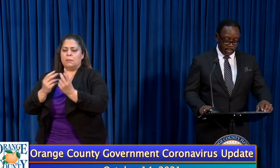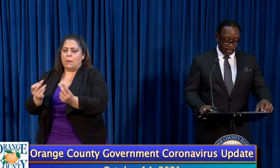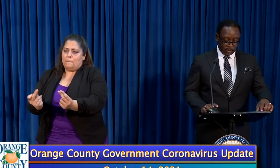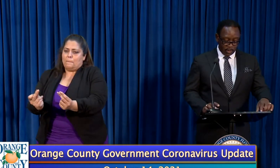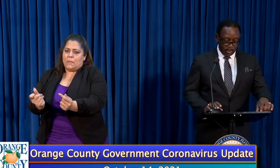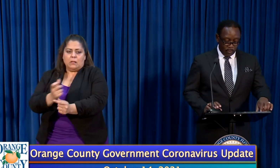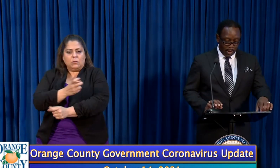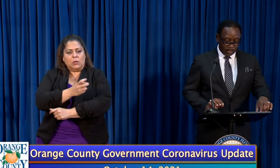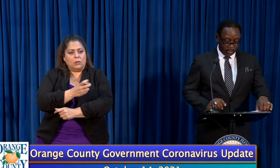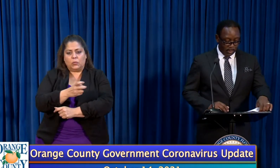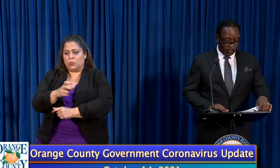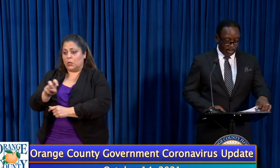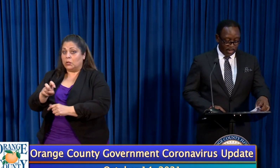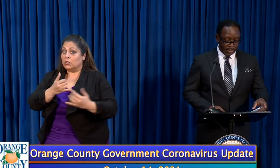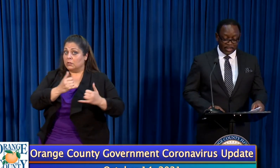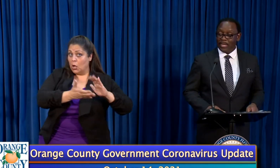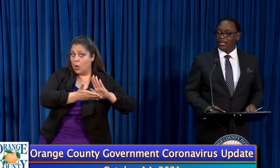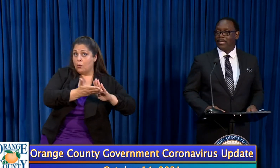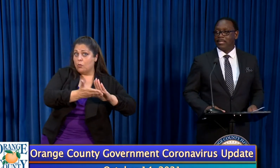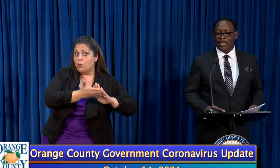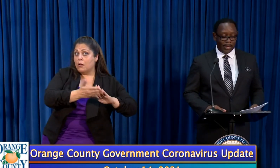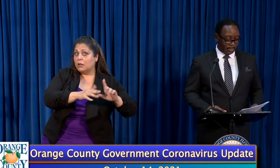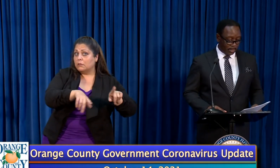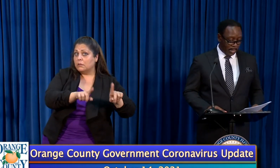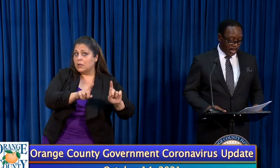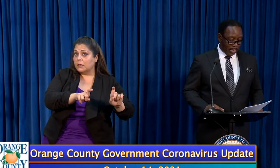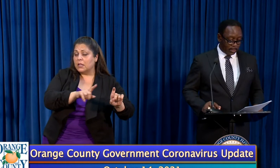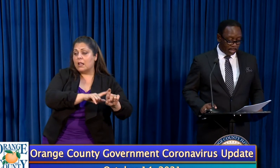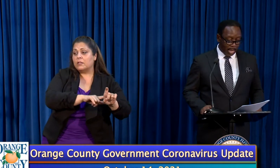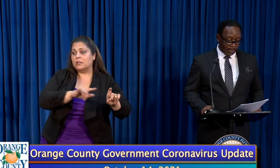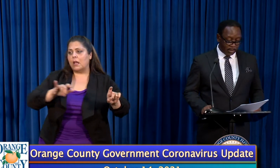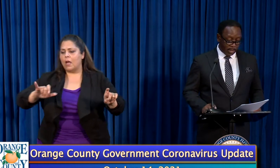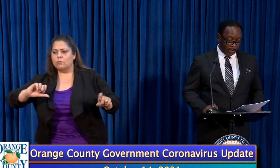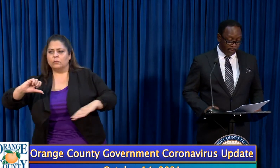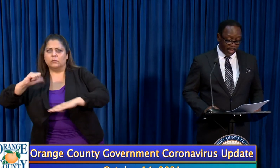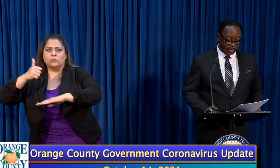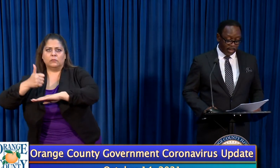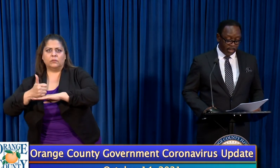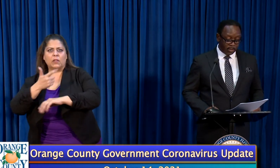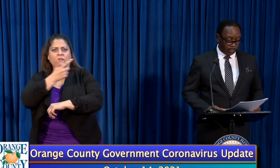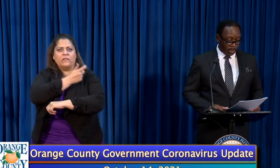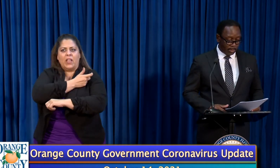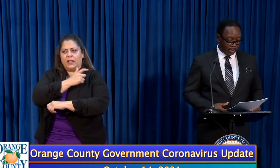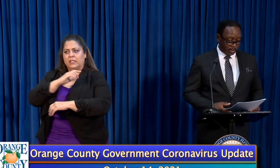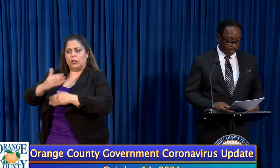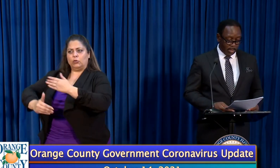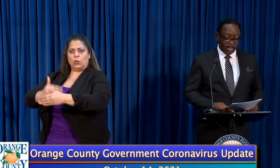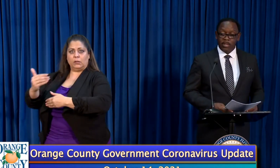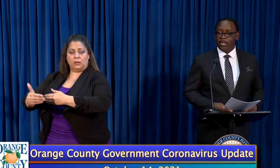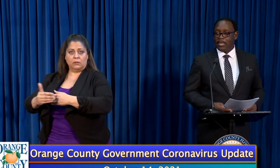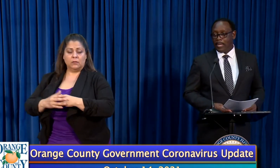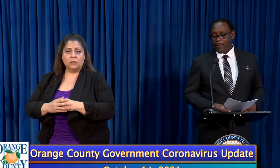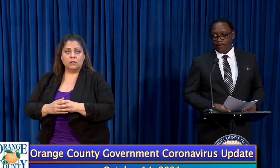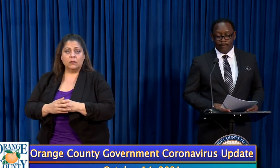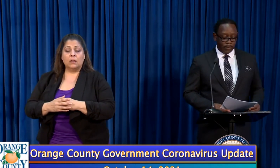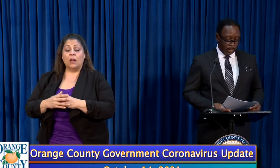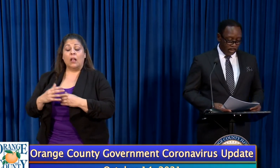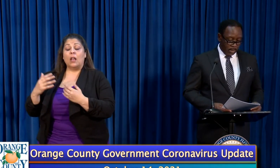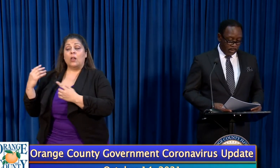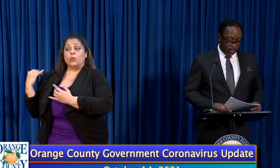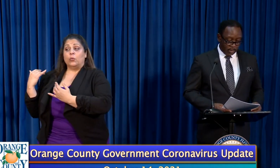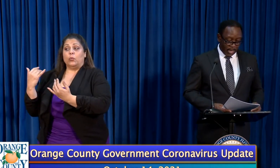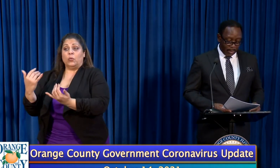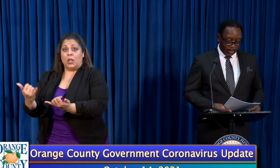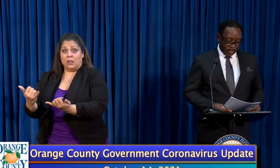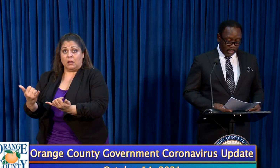switched gears while still running the testing sites and established a vaccination process. To date,